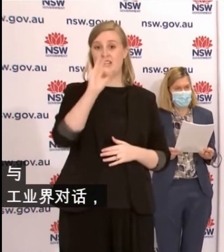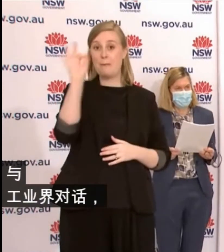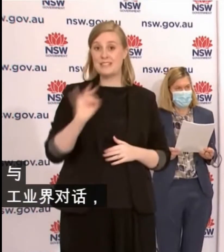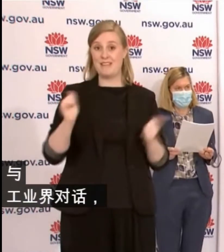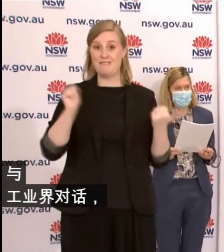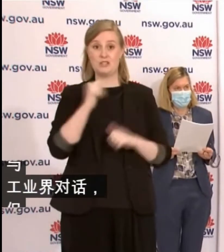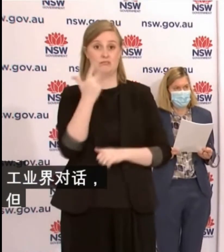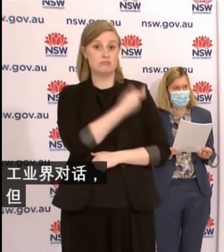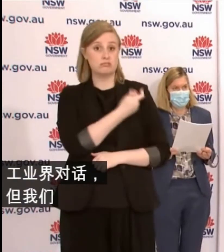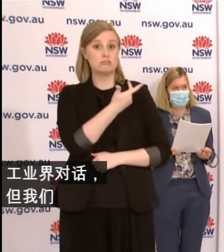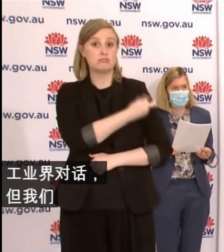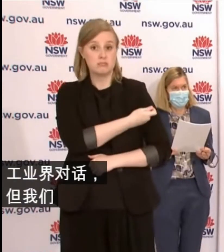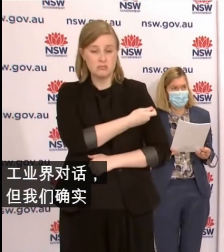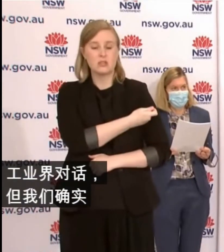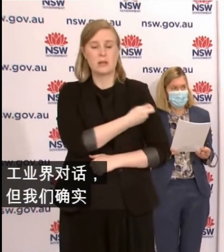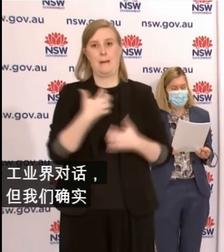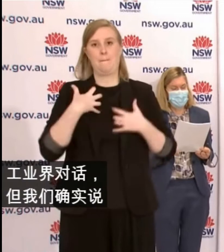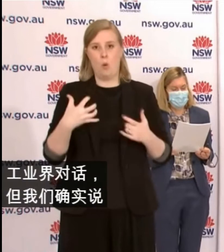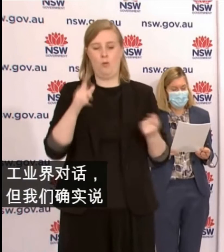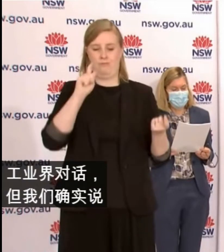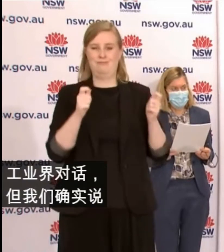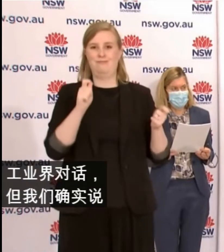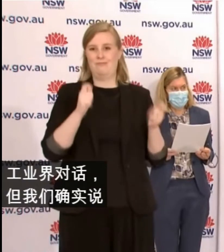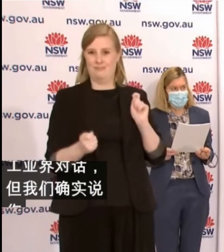industry, but we do say that the